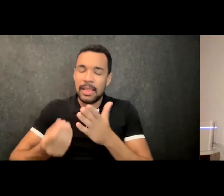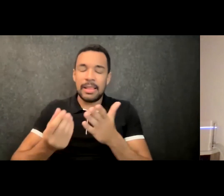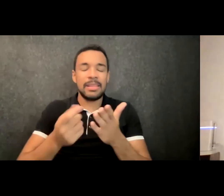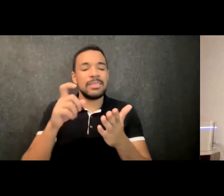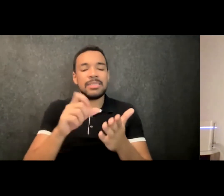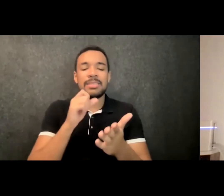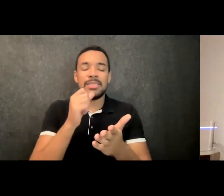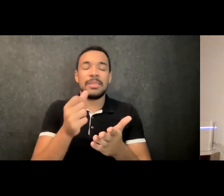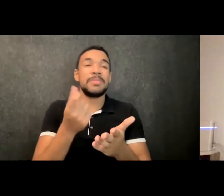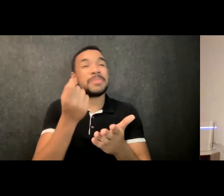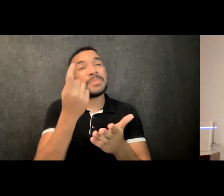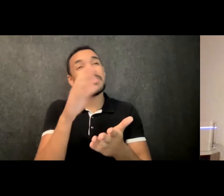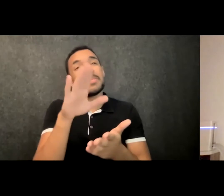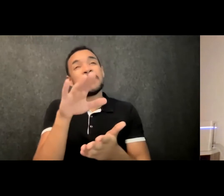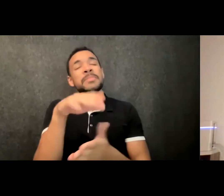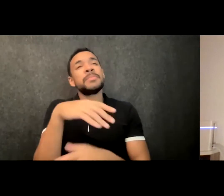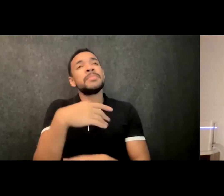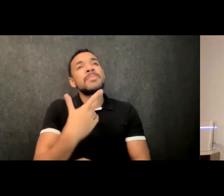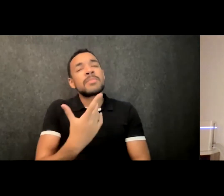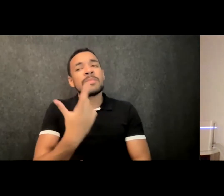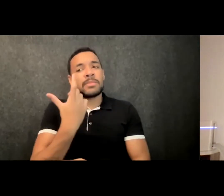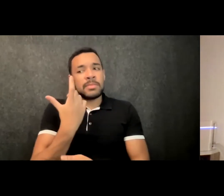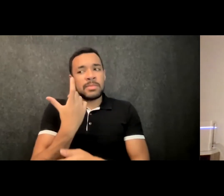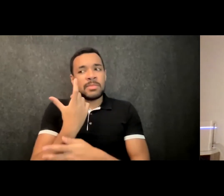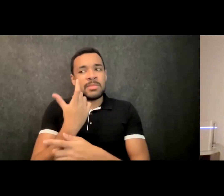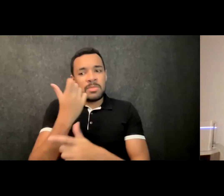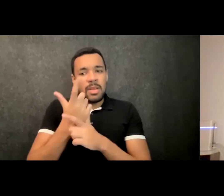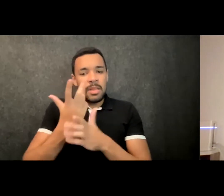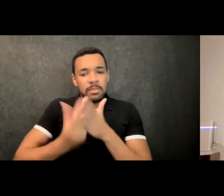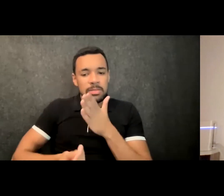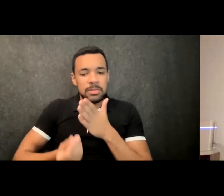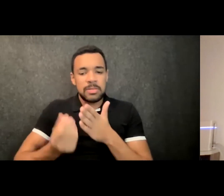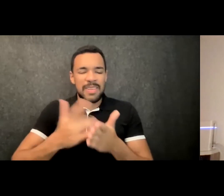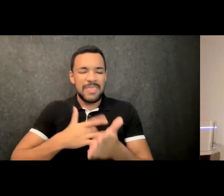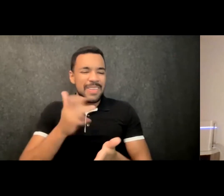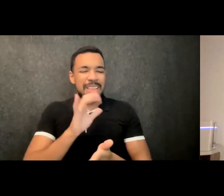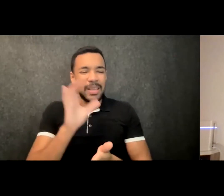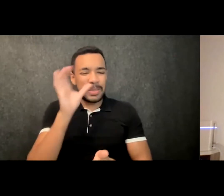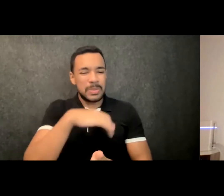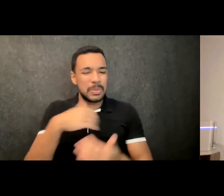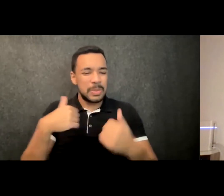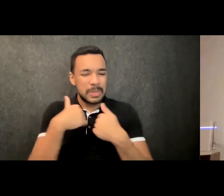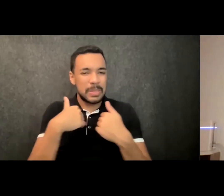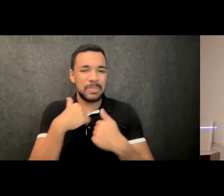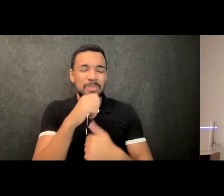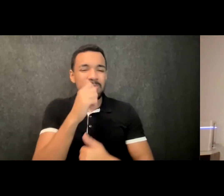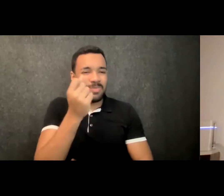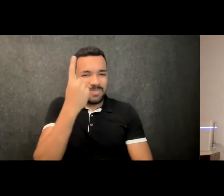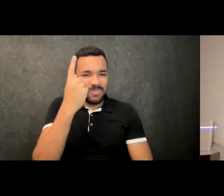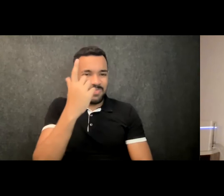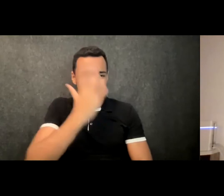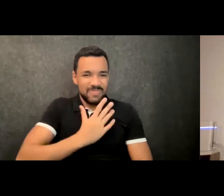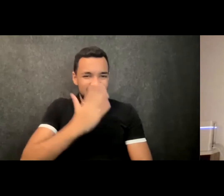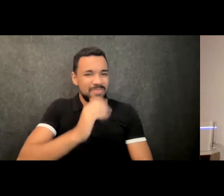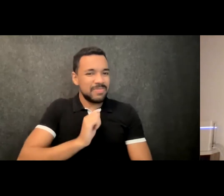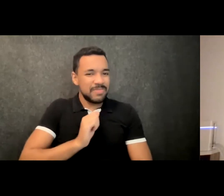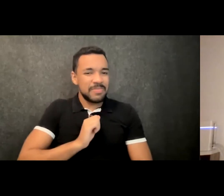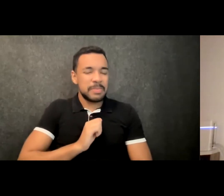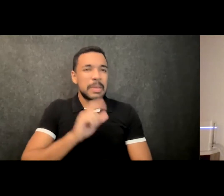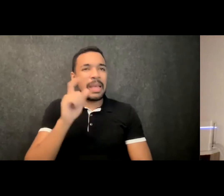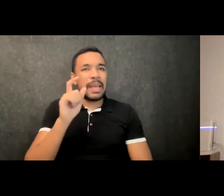like a strange animal to myself. I could hardly understand my own thoughts and actions. I need to feel like a